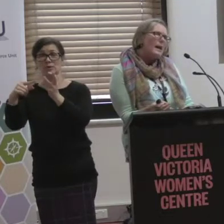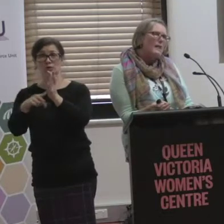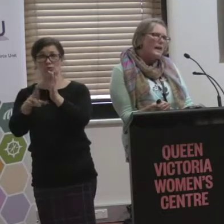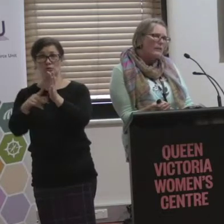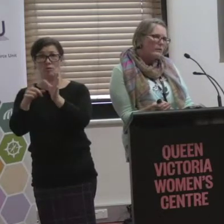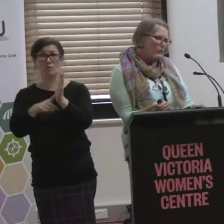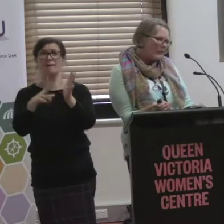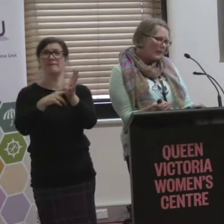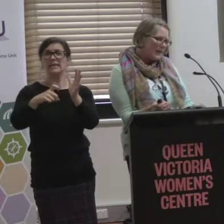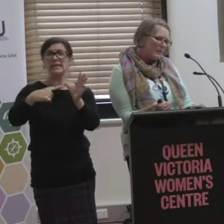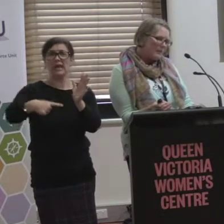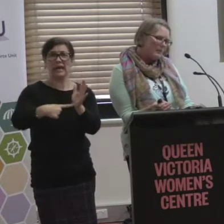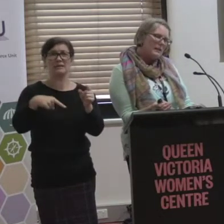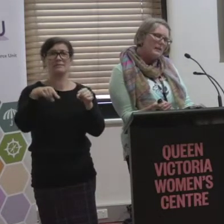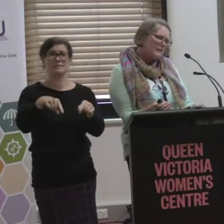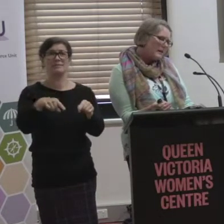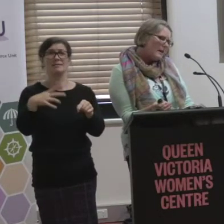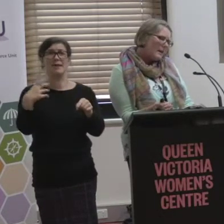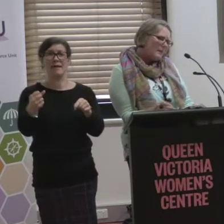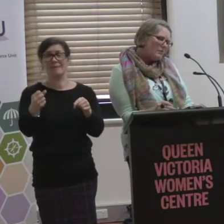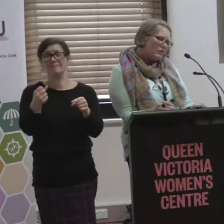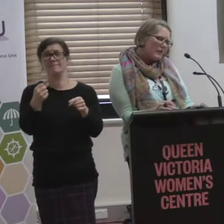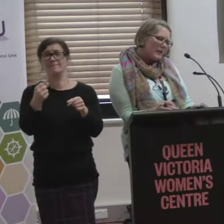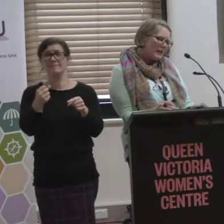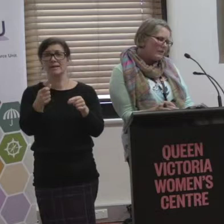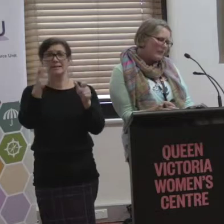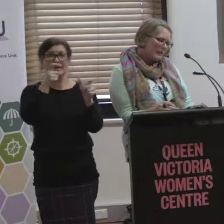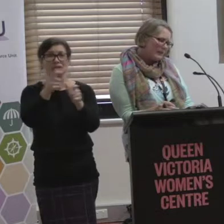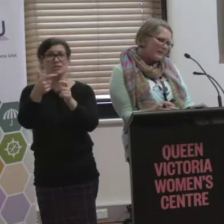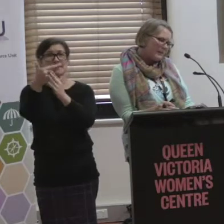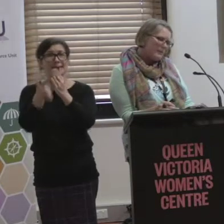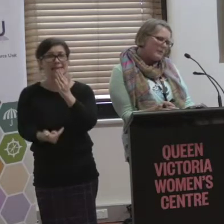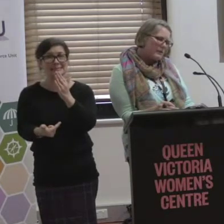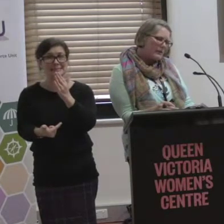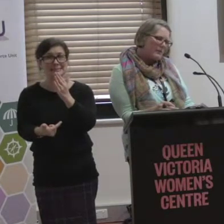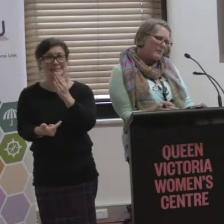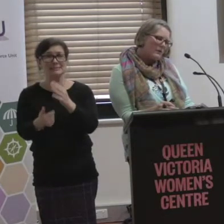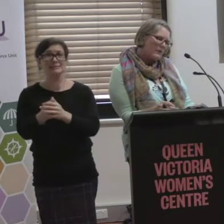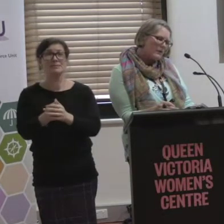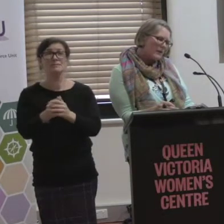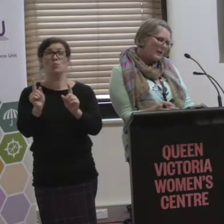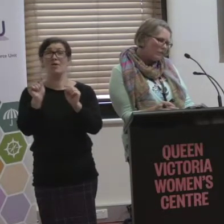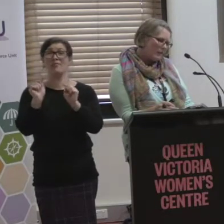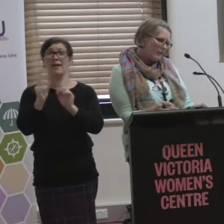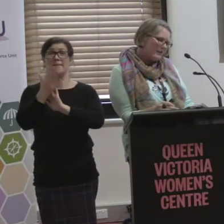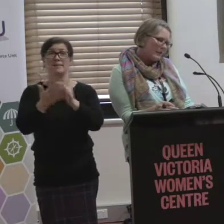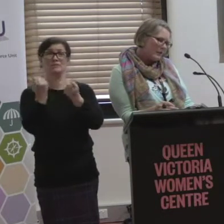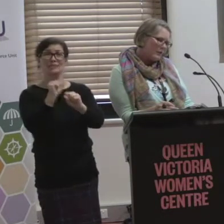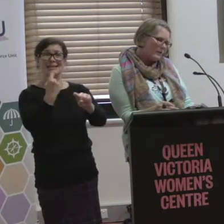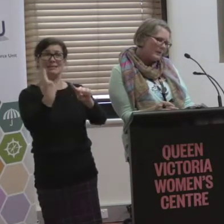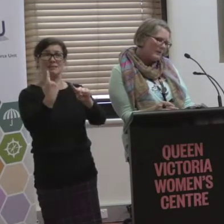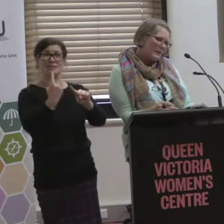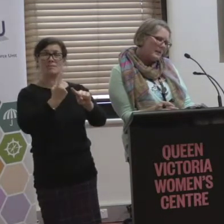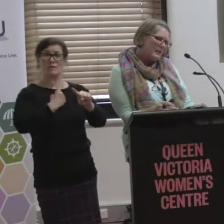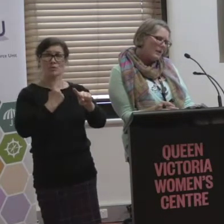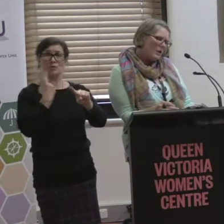Act, and they have what's called a guardianship list. And the mission of the guardianship list is to protect the personal and financial affairs of adults